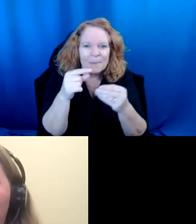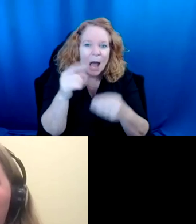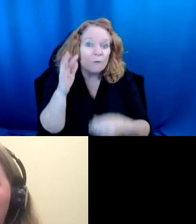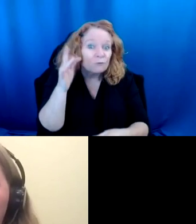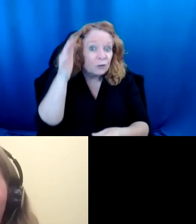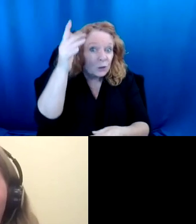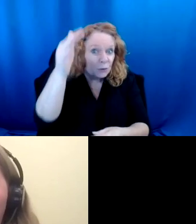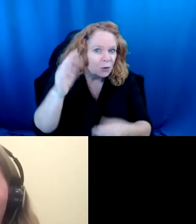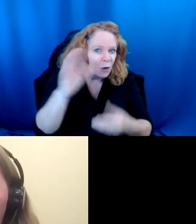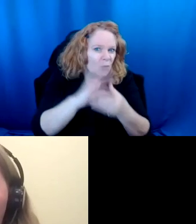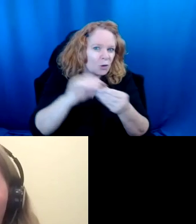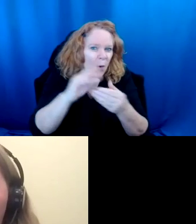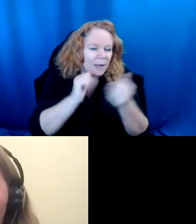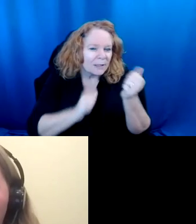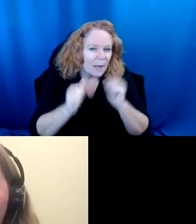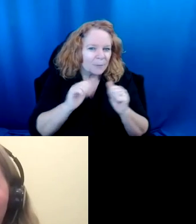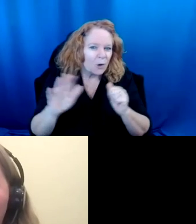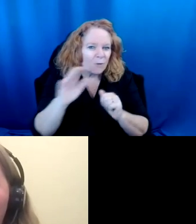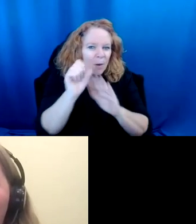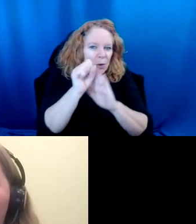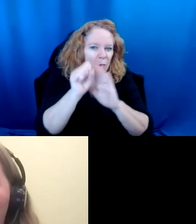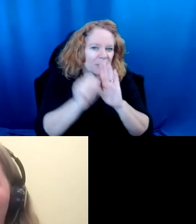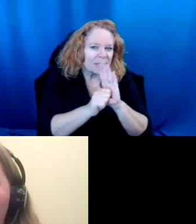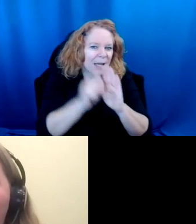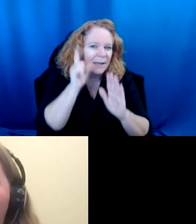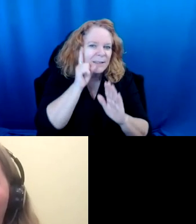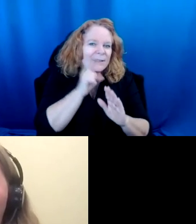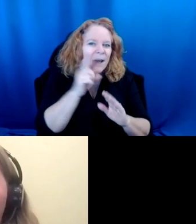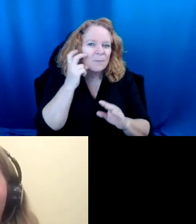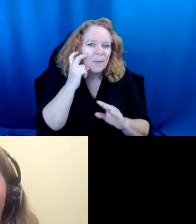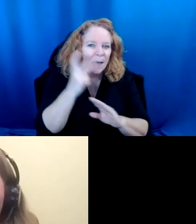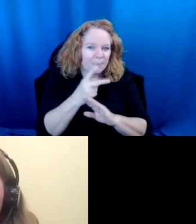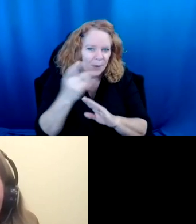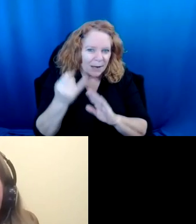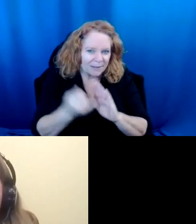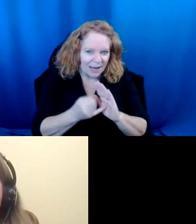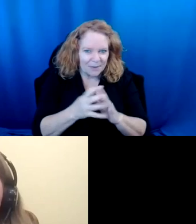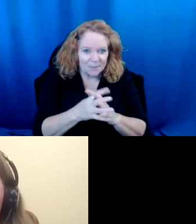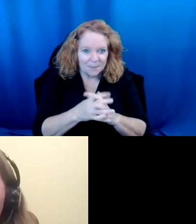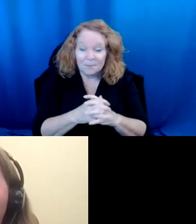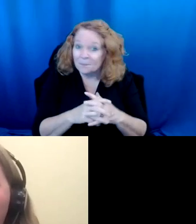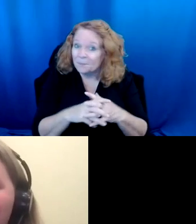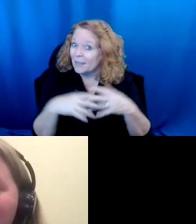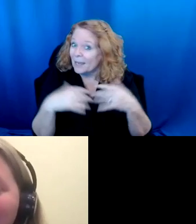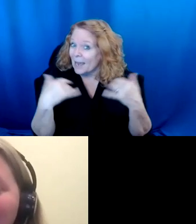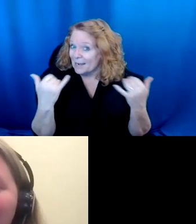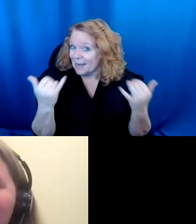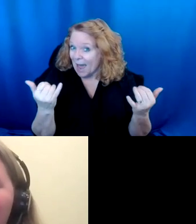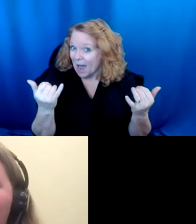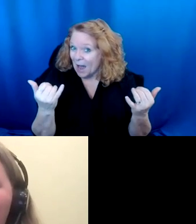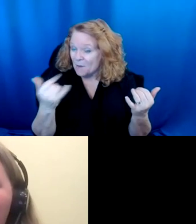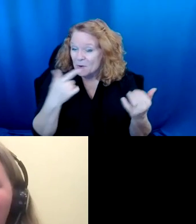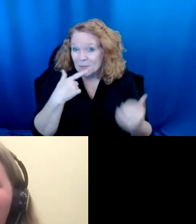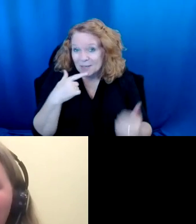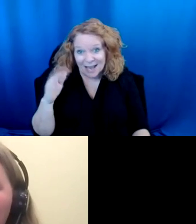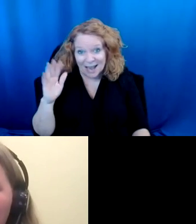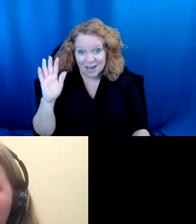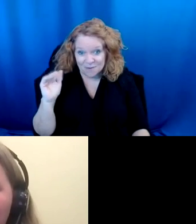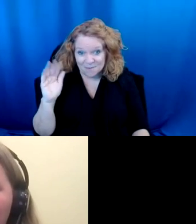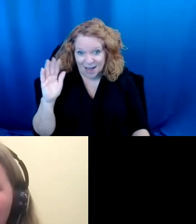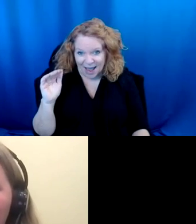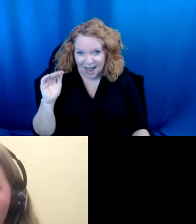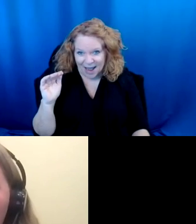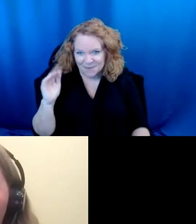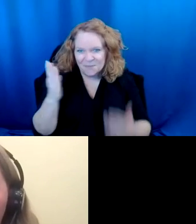Storytime shows from your State Deafblind Project. And with that, we will say goodbye. Thank you